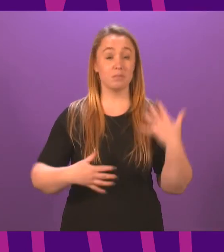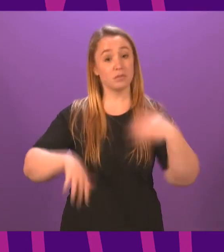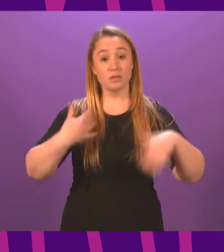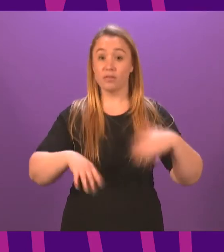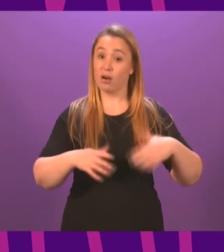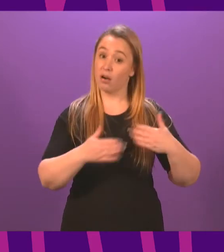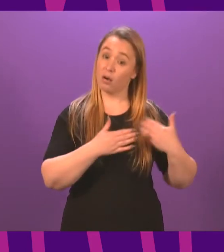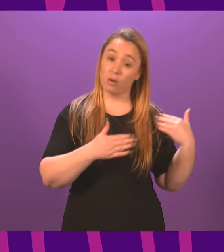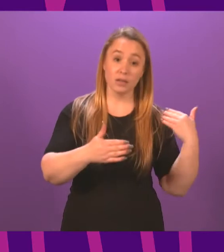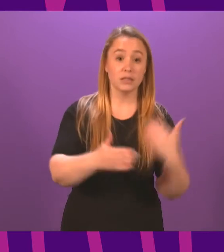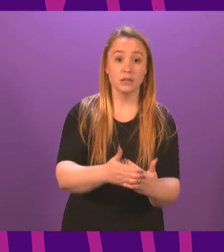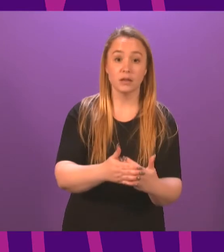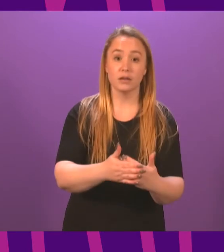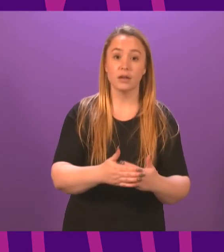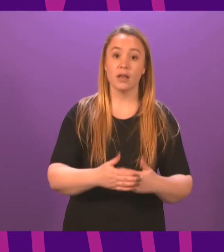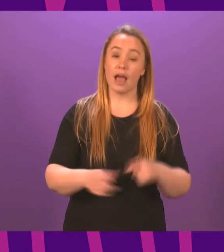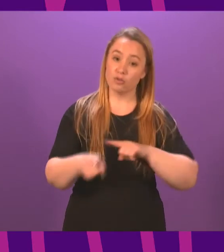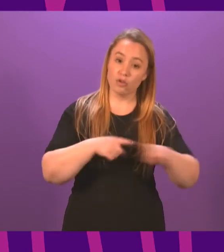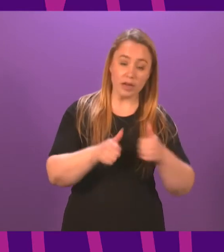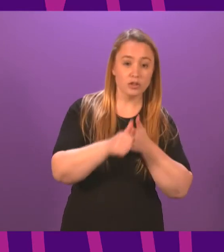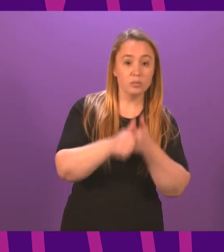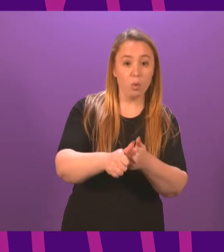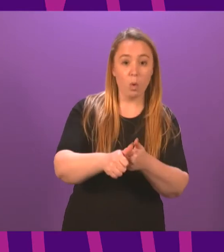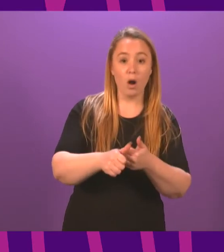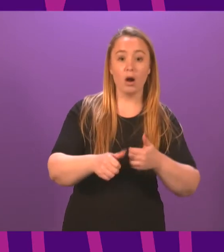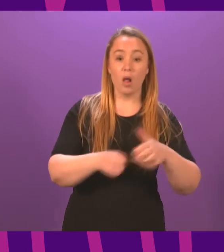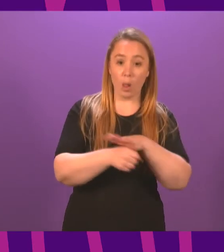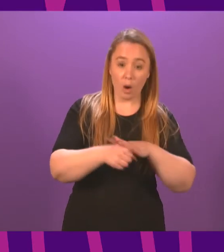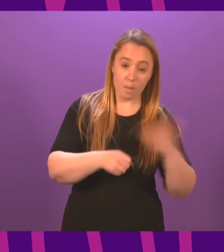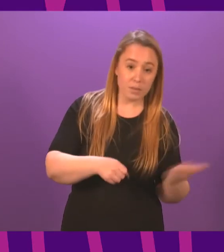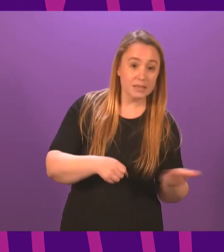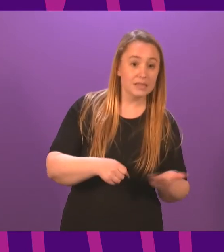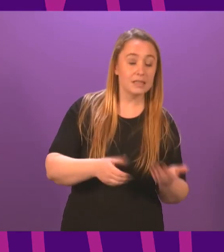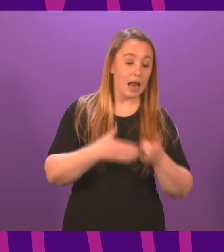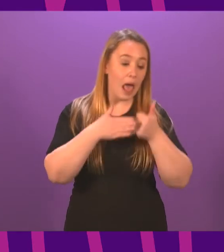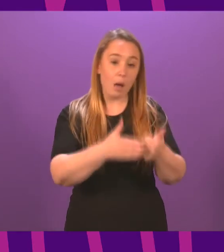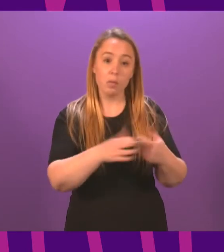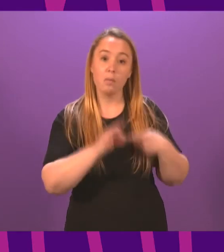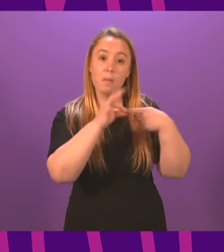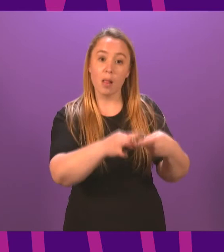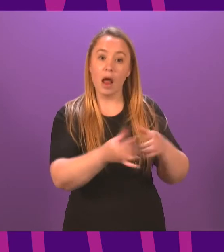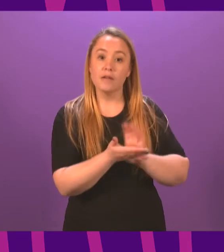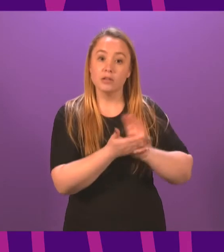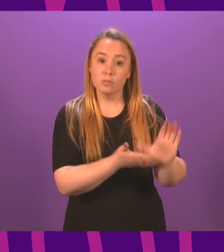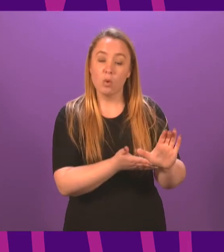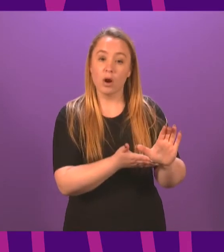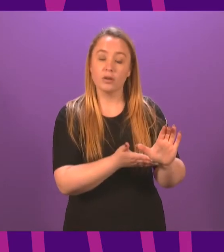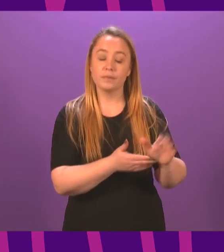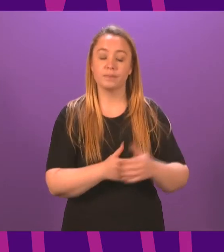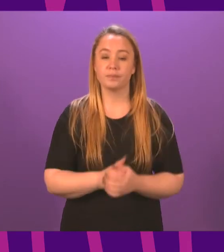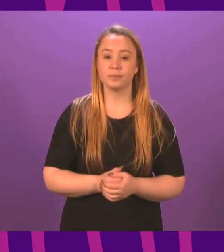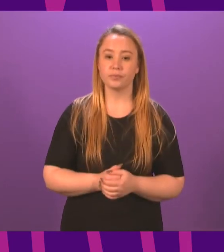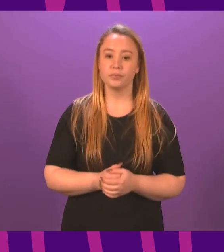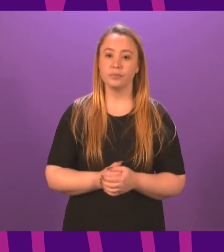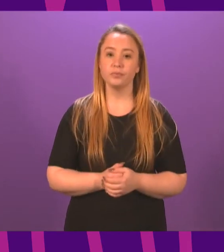ready to continue supporting local businesses accessing the financial support to which they are entitled. Although we face